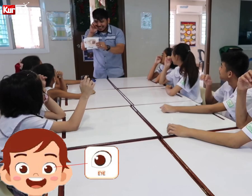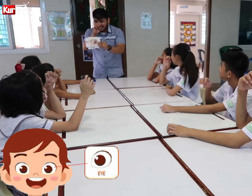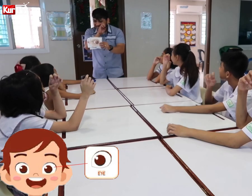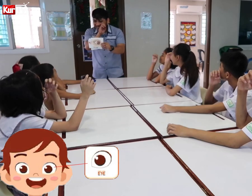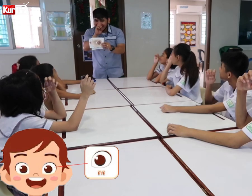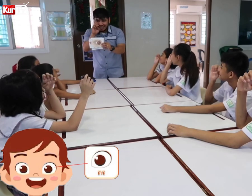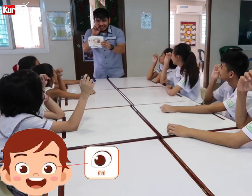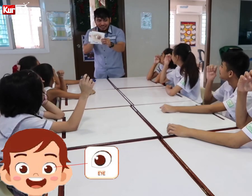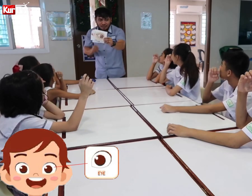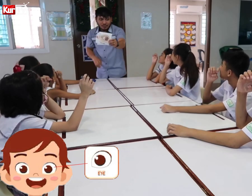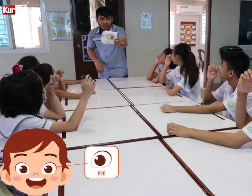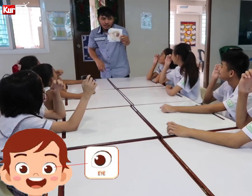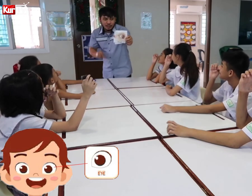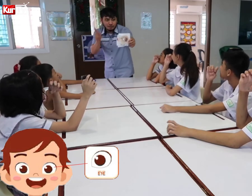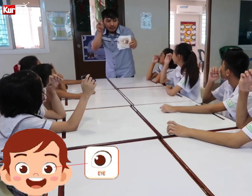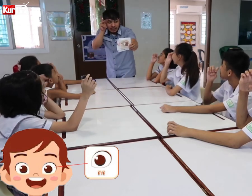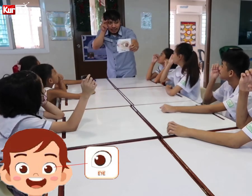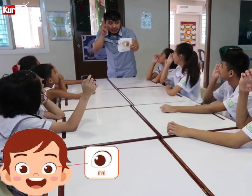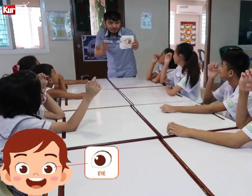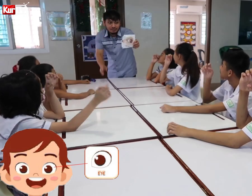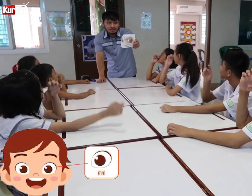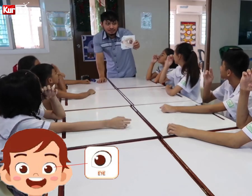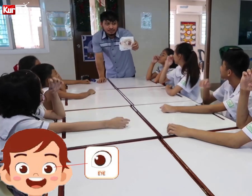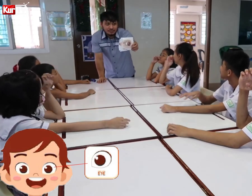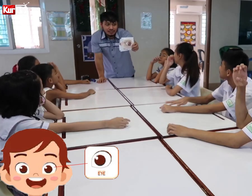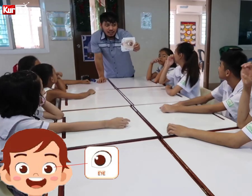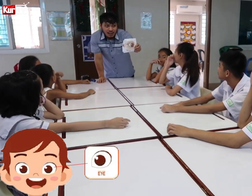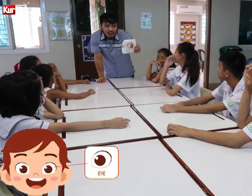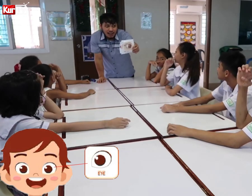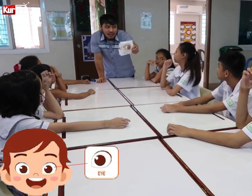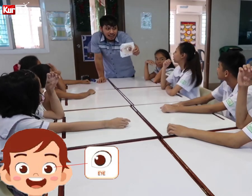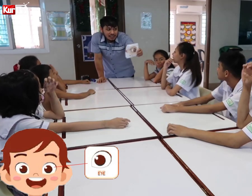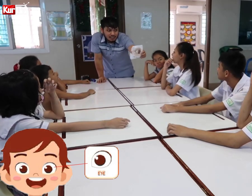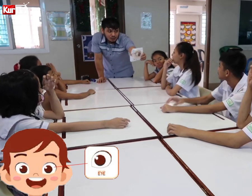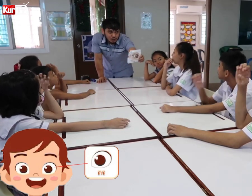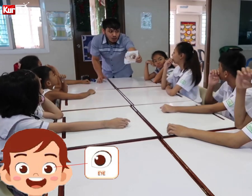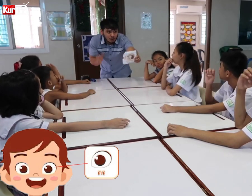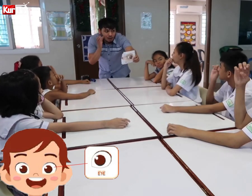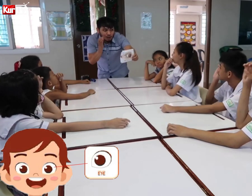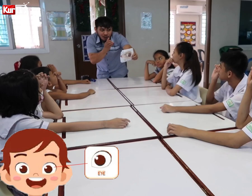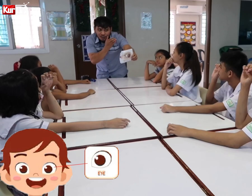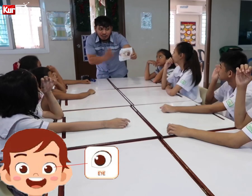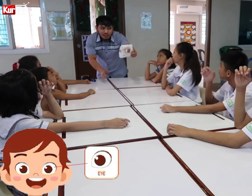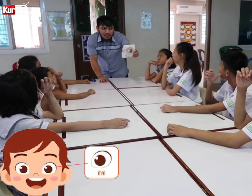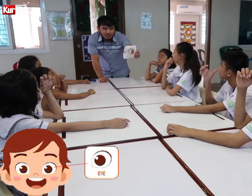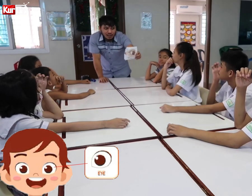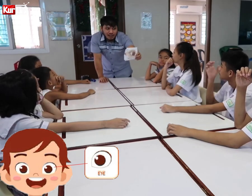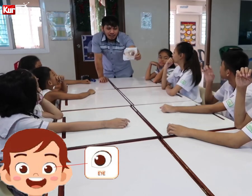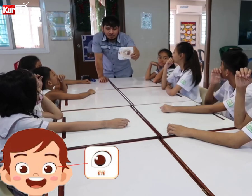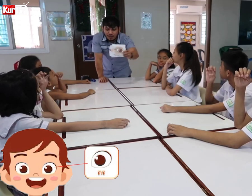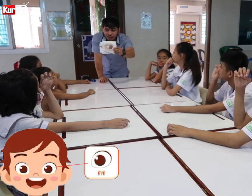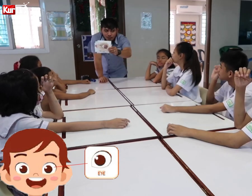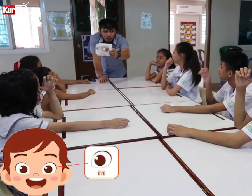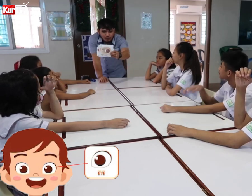Eye. Okay. Kirby. Eye. Cholo. Eye. Very good.